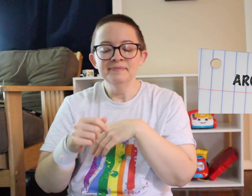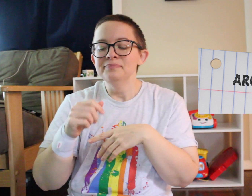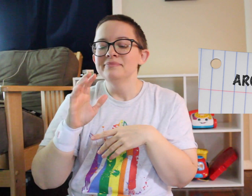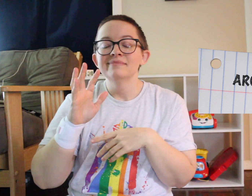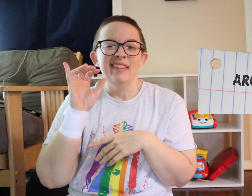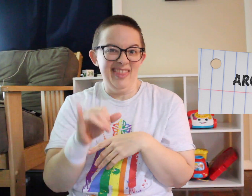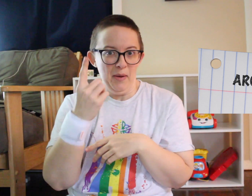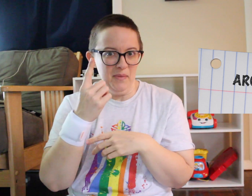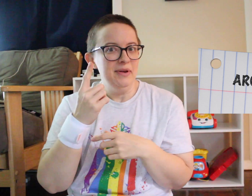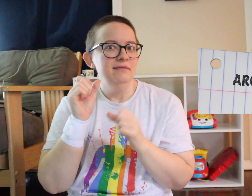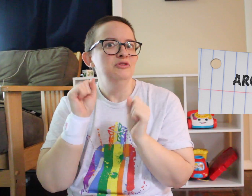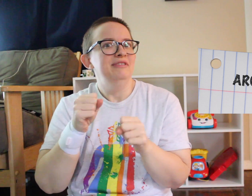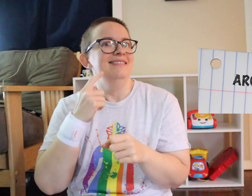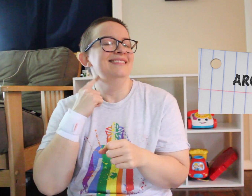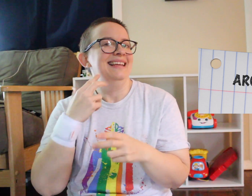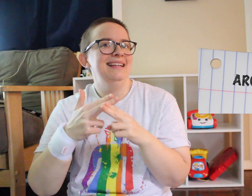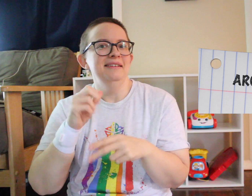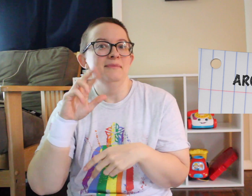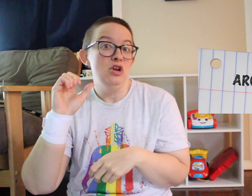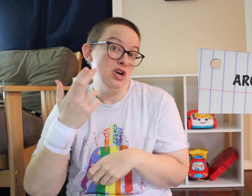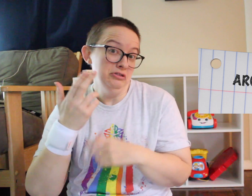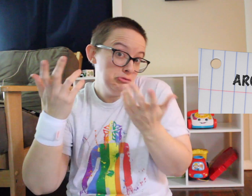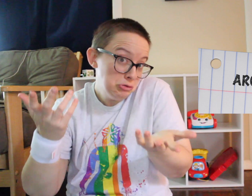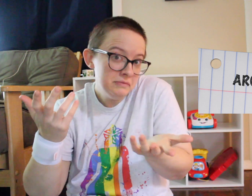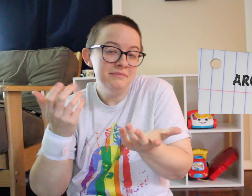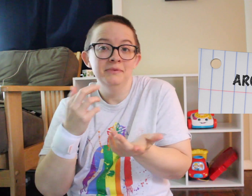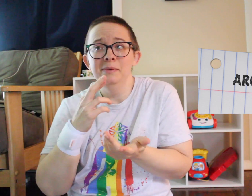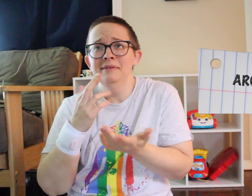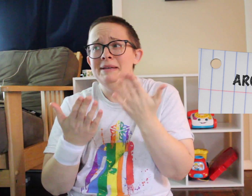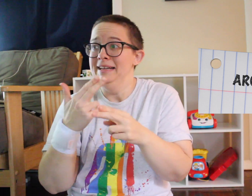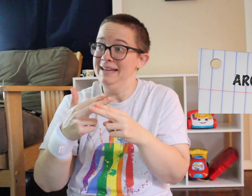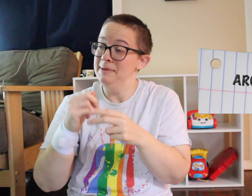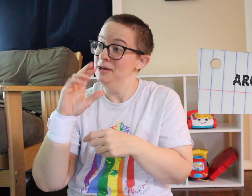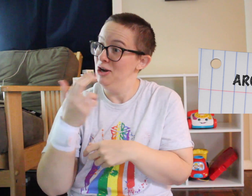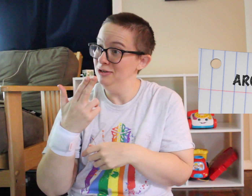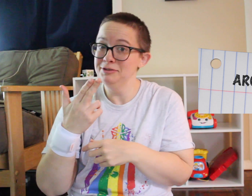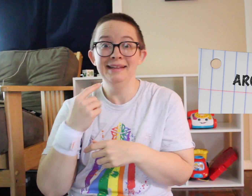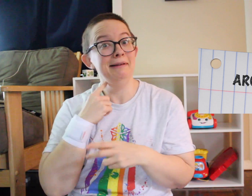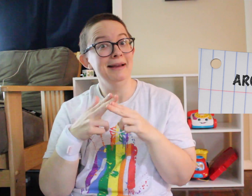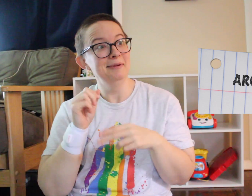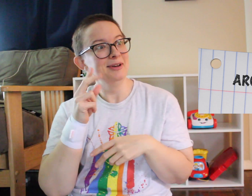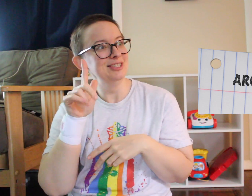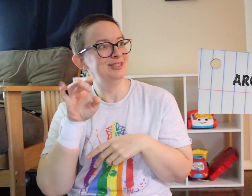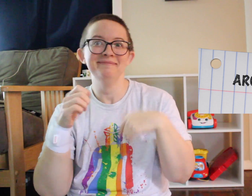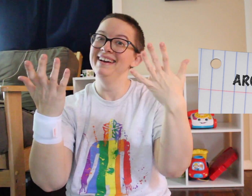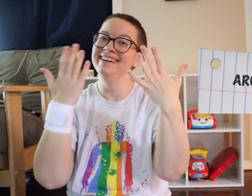here. And that one, you could have the nickname Arch, or maybe name Arch, nickname